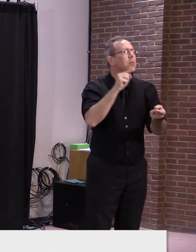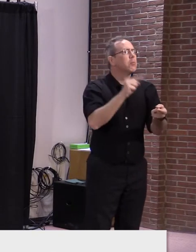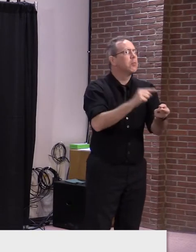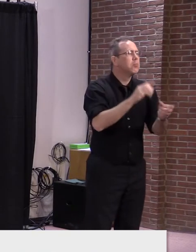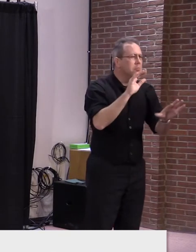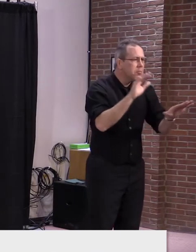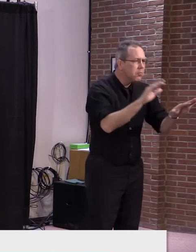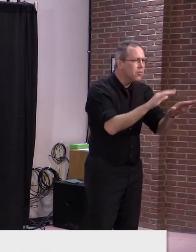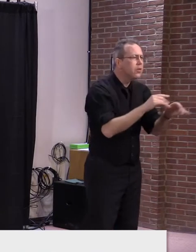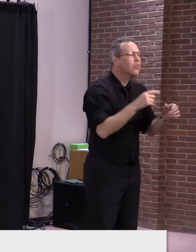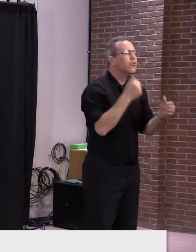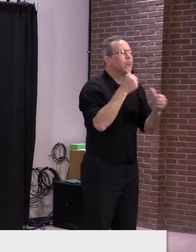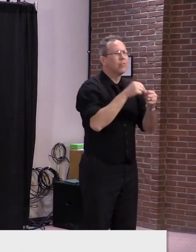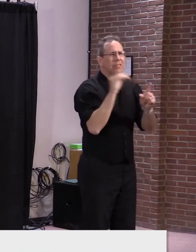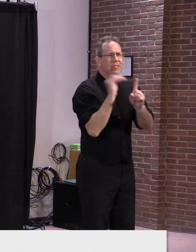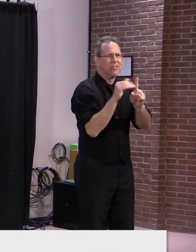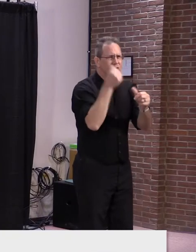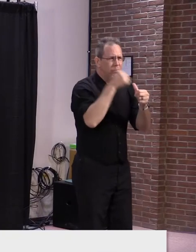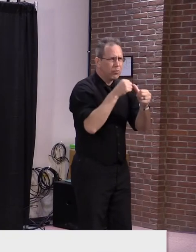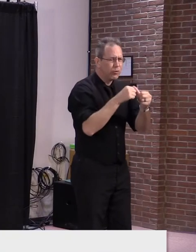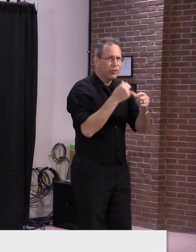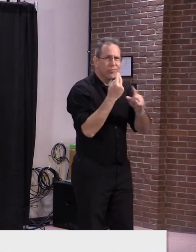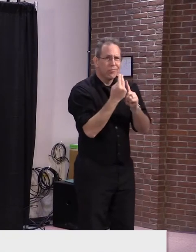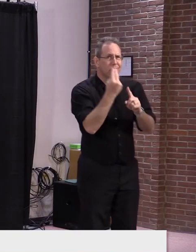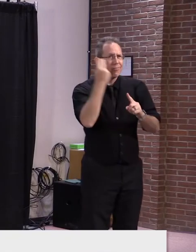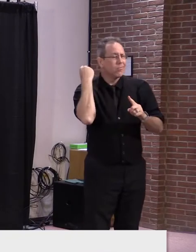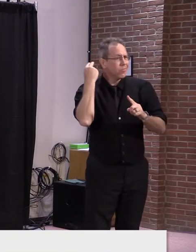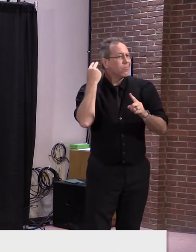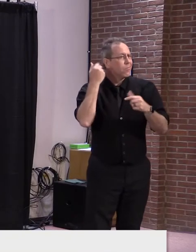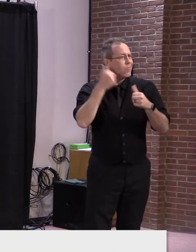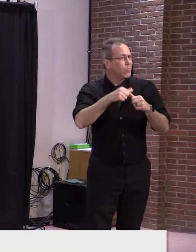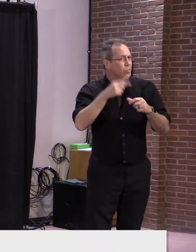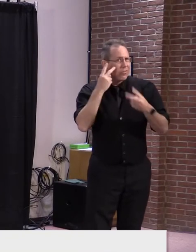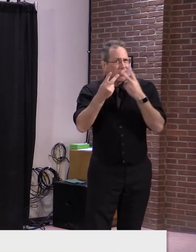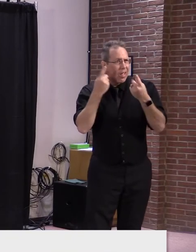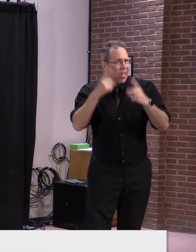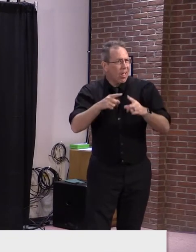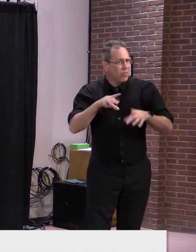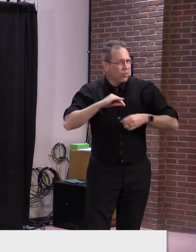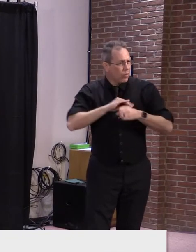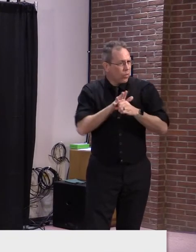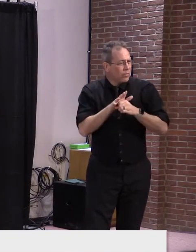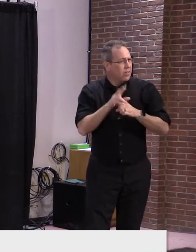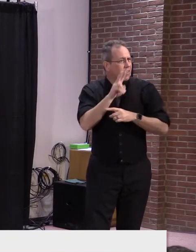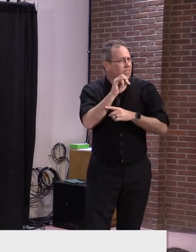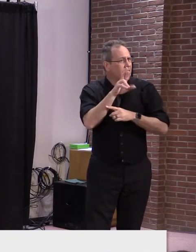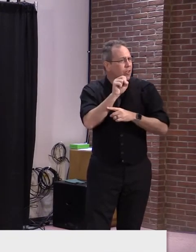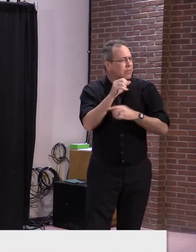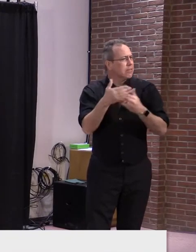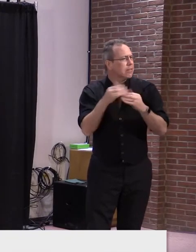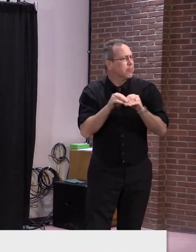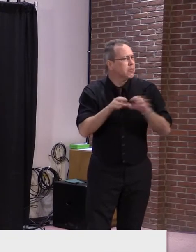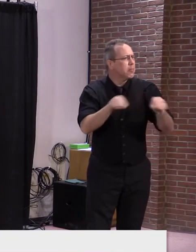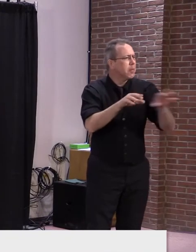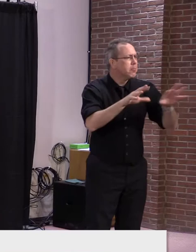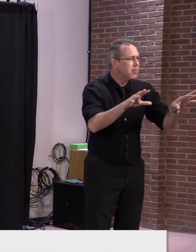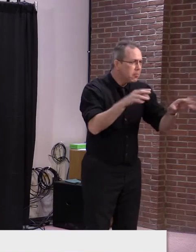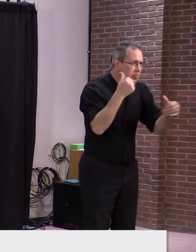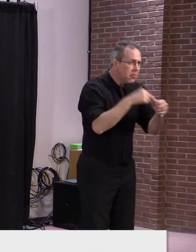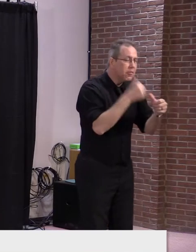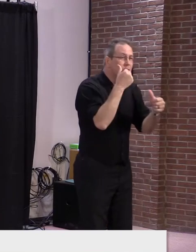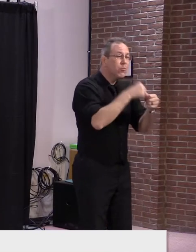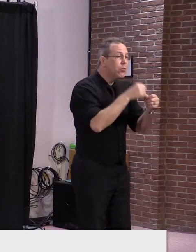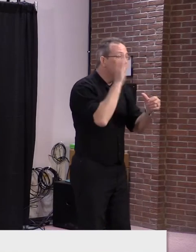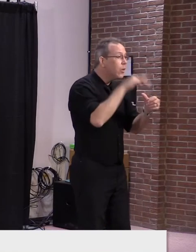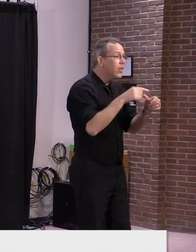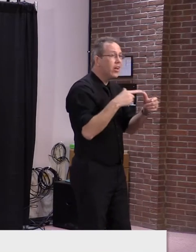we've gone through. And because of the tools we now have and the knowledge we've gained, we won't need